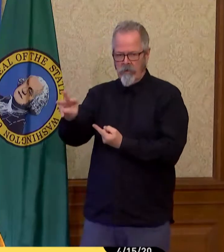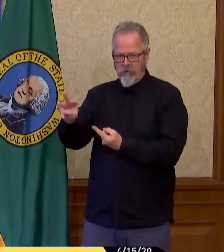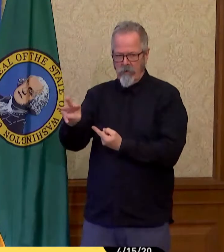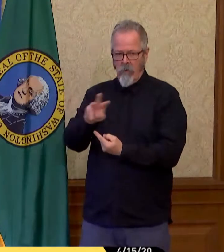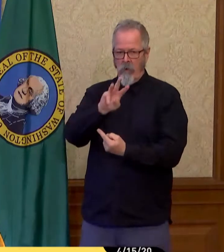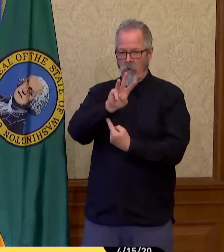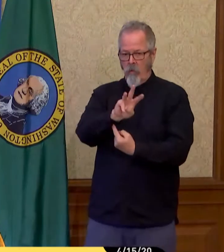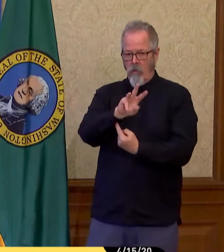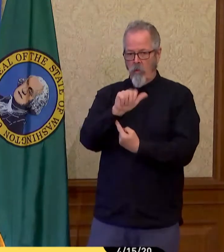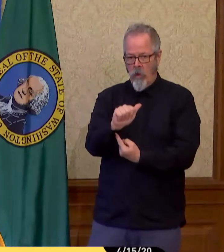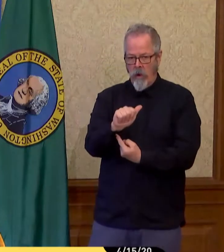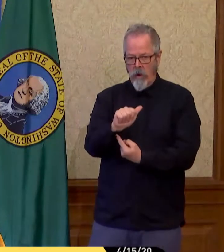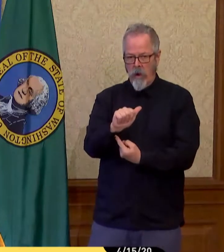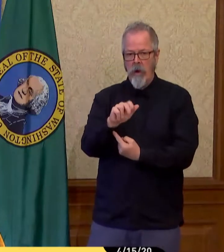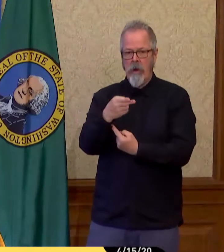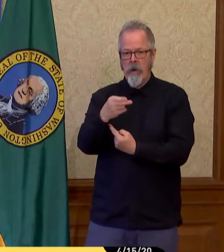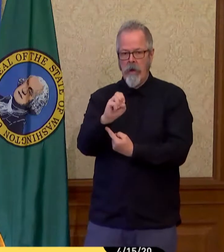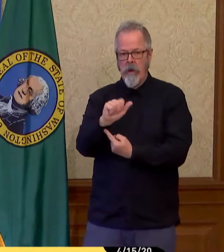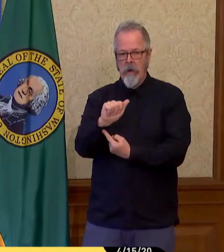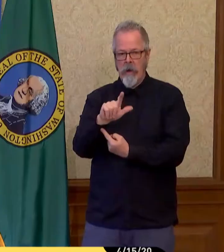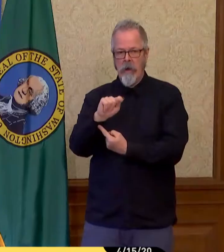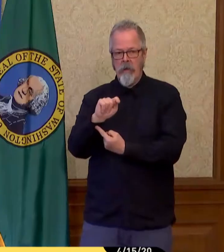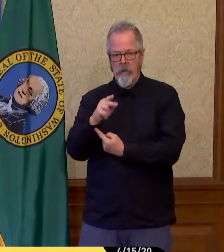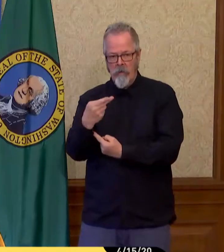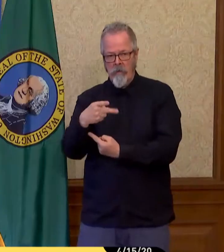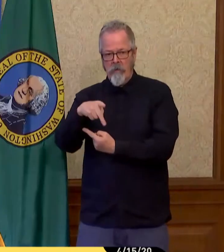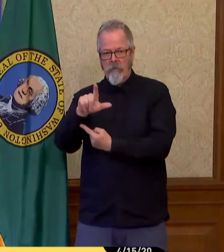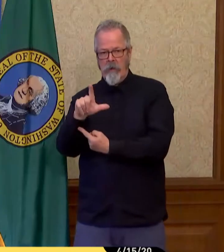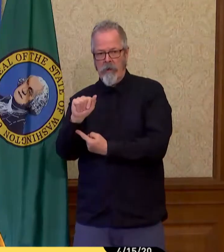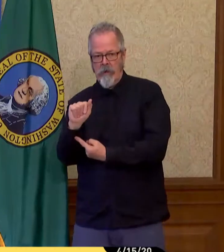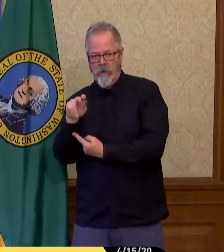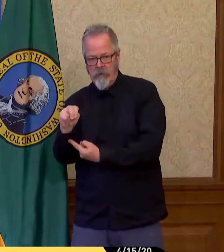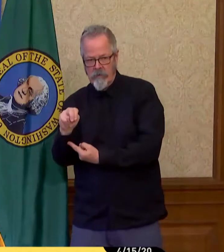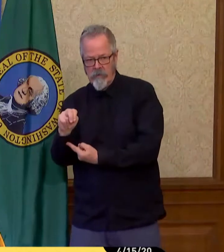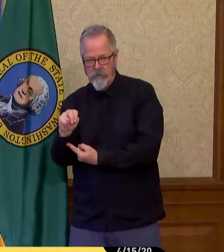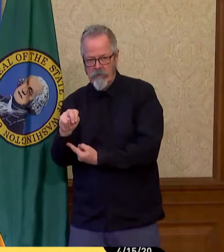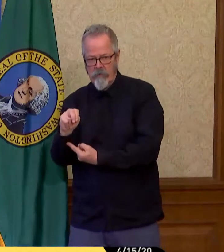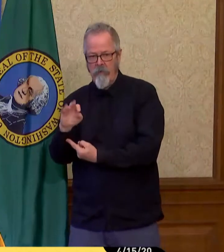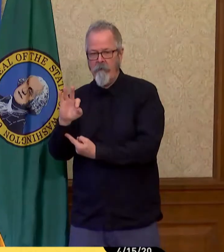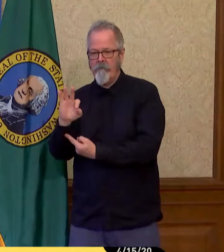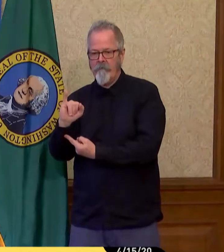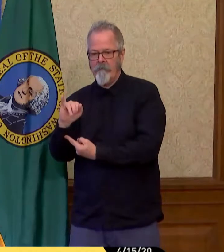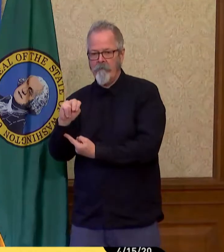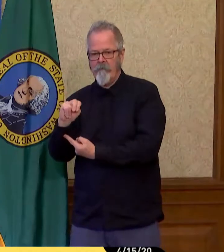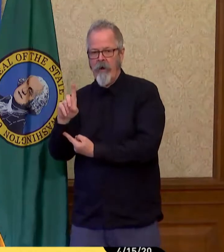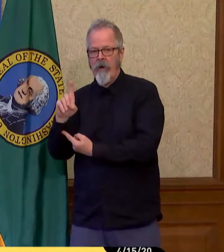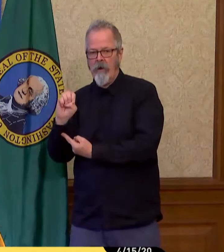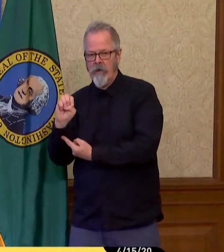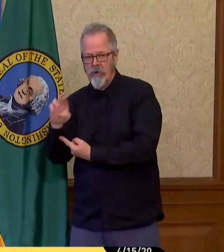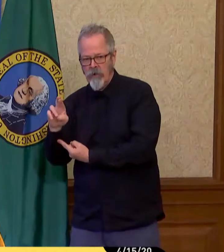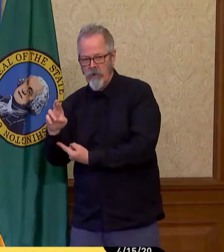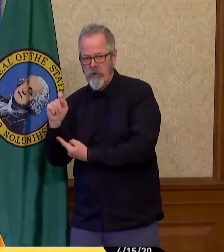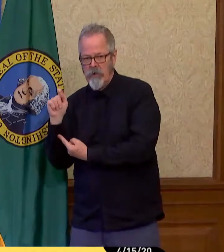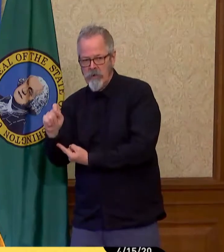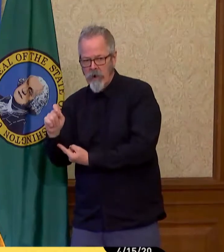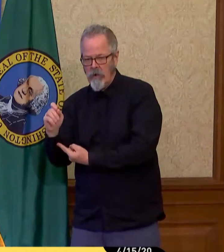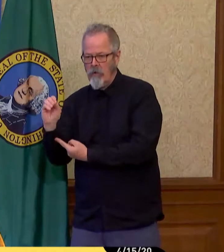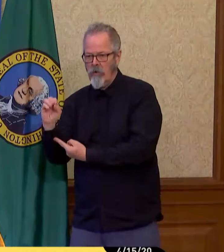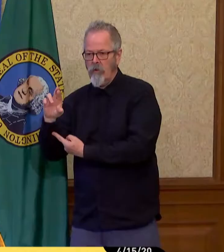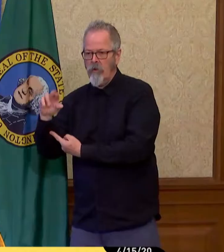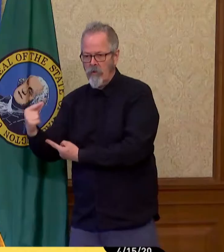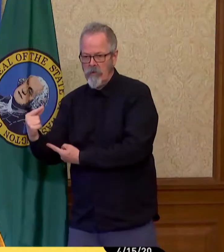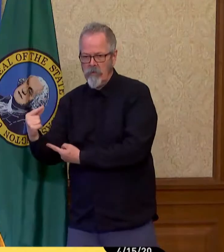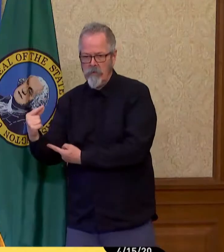healthplanfinder.org and check out your options to get health insurance through these measures. We hope that this will help you get through these